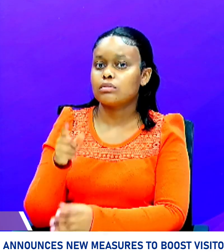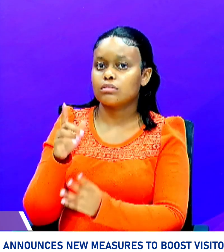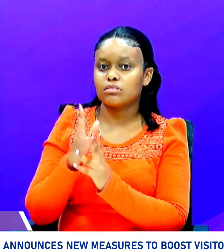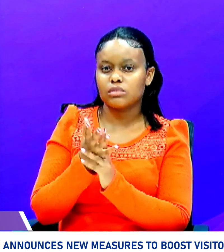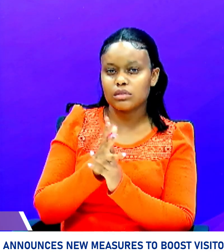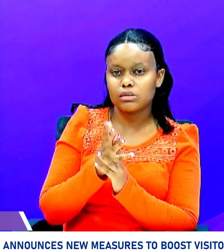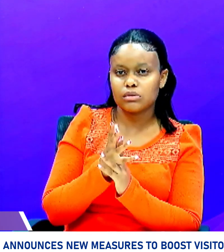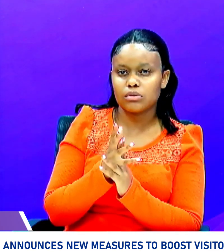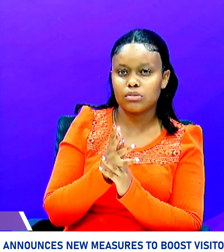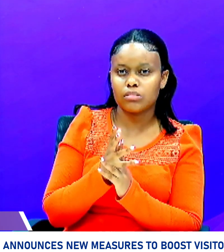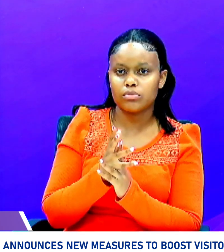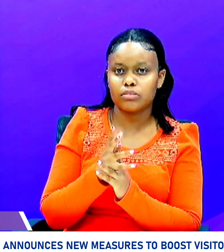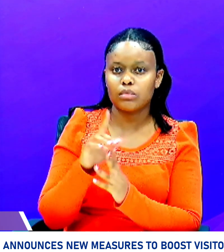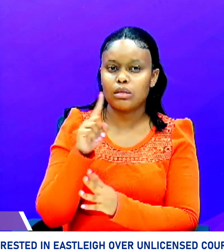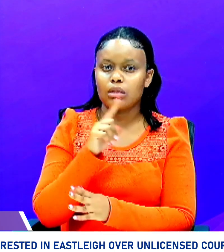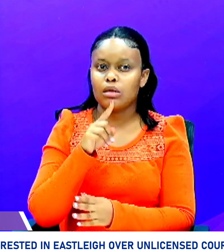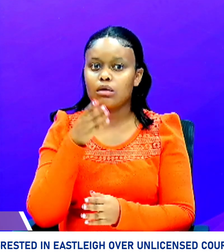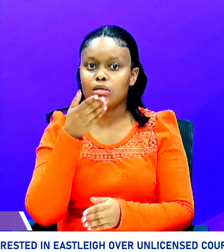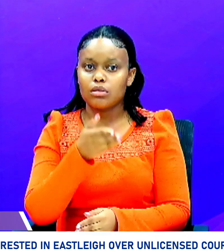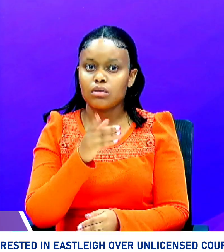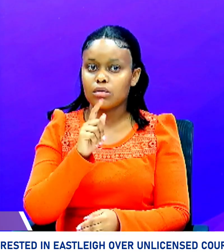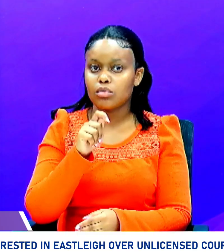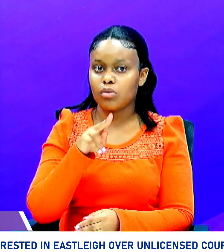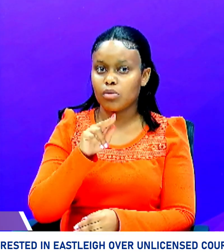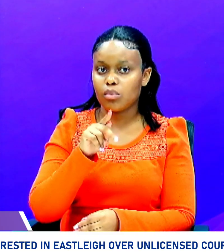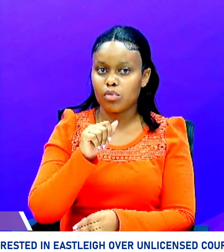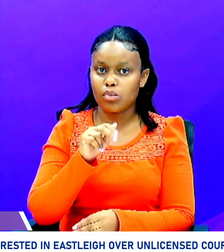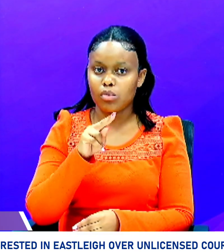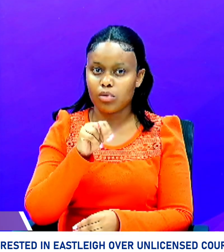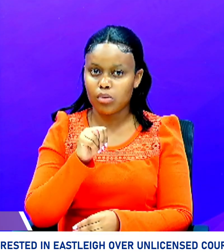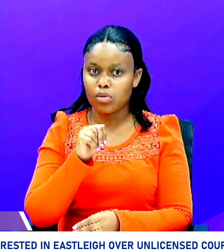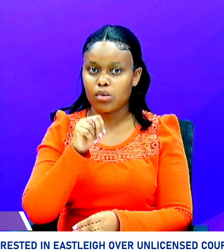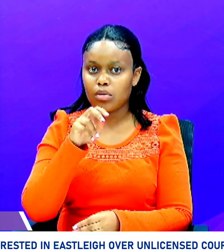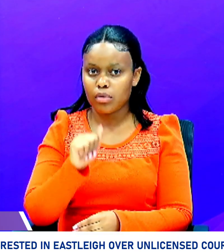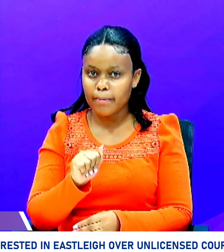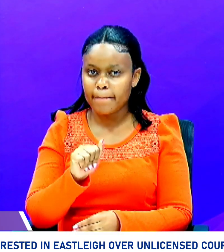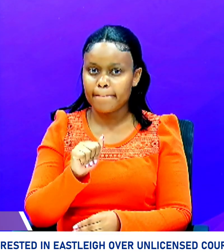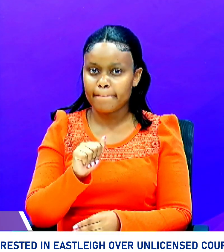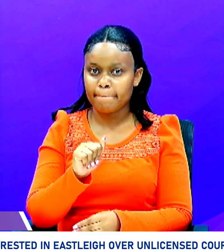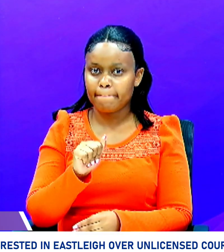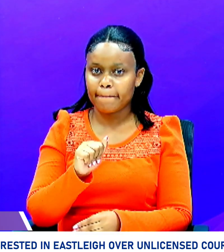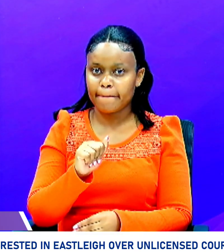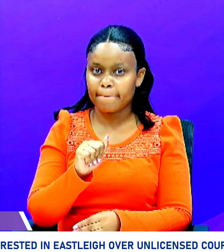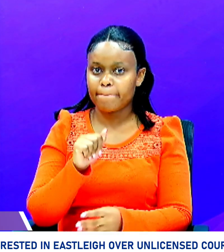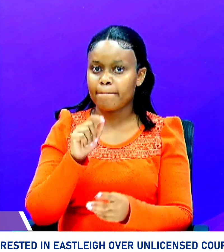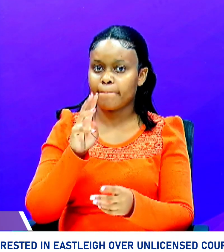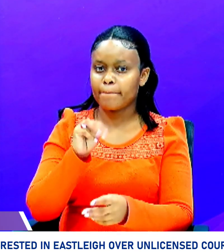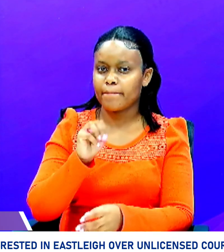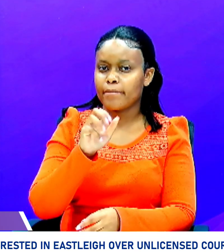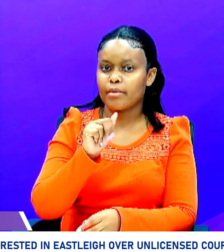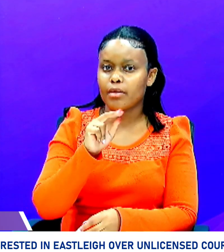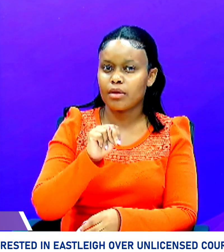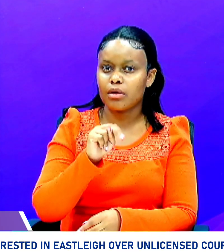operating unlicensed courier services. Among the outlets raided were Turkana Parcel Store